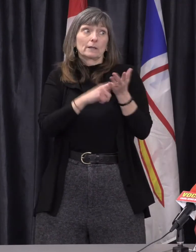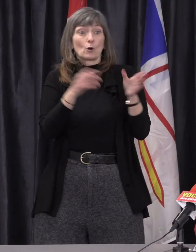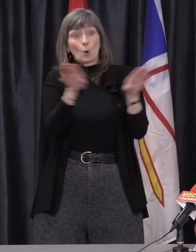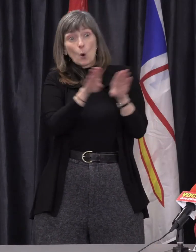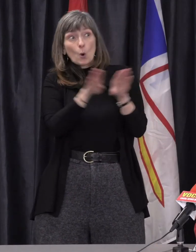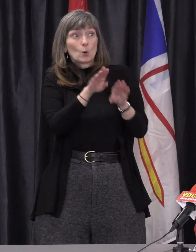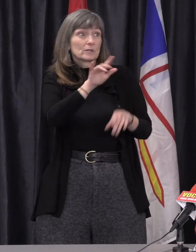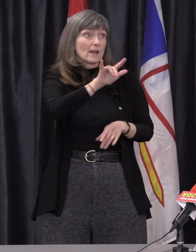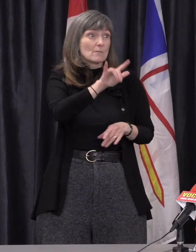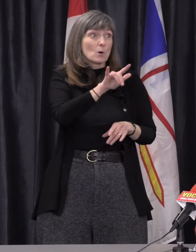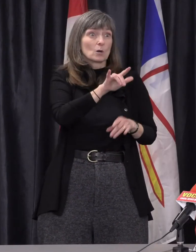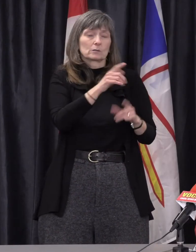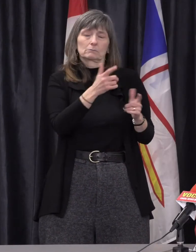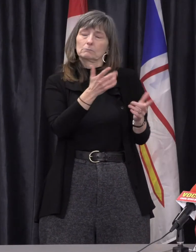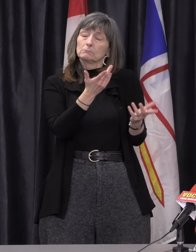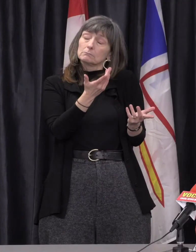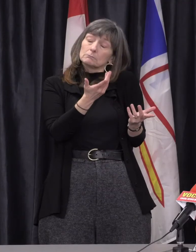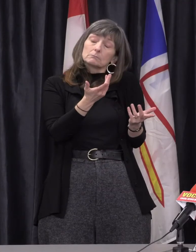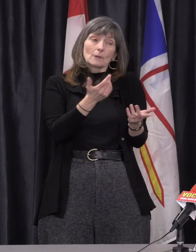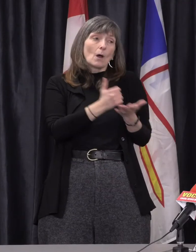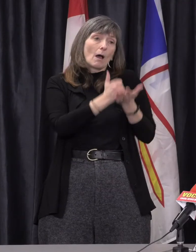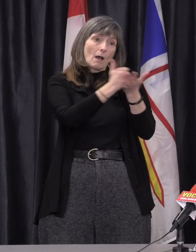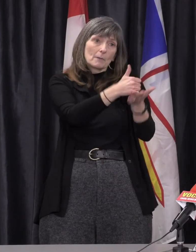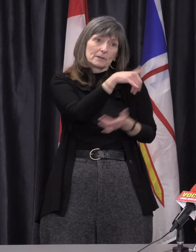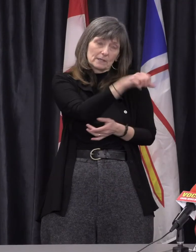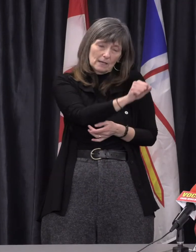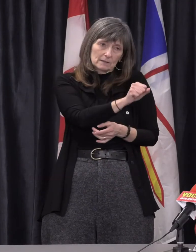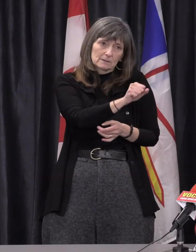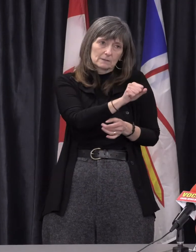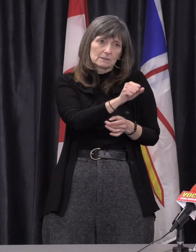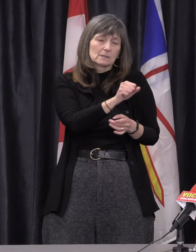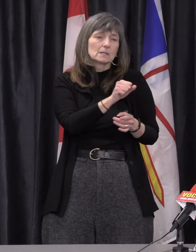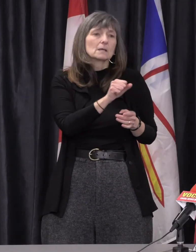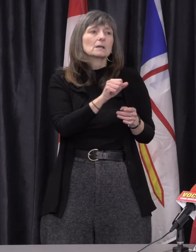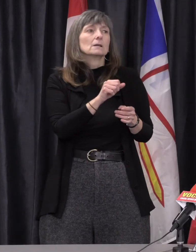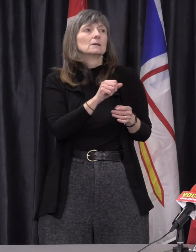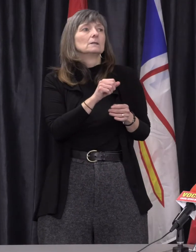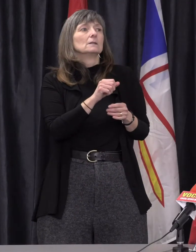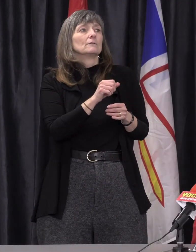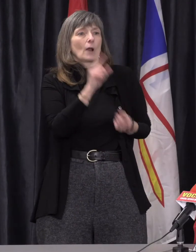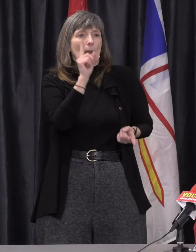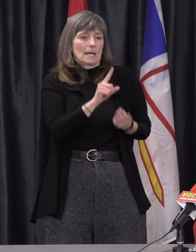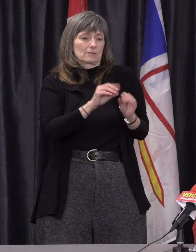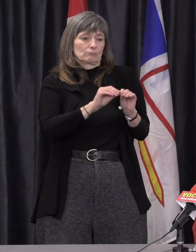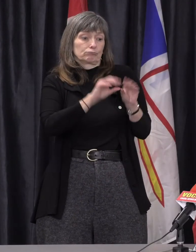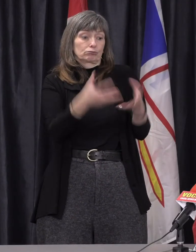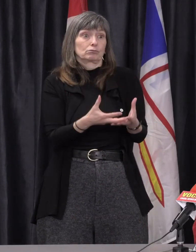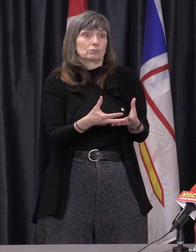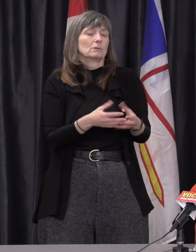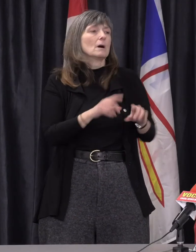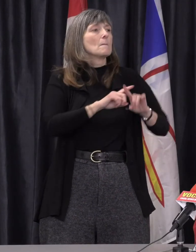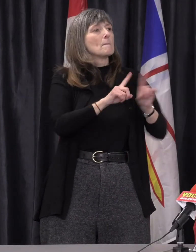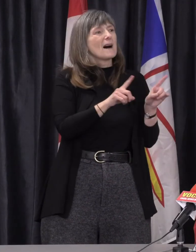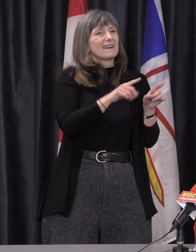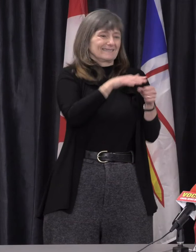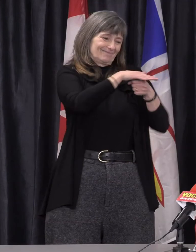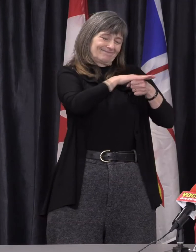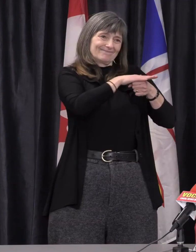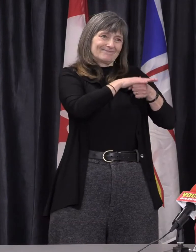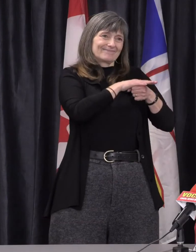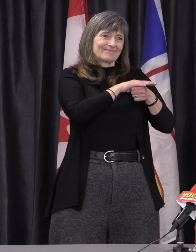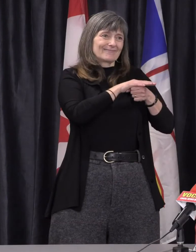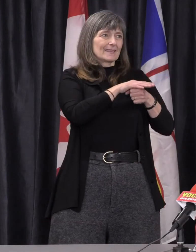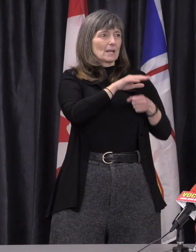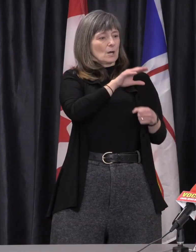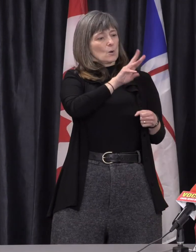down airports and all that, although that certainly helped for it to reduce the spread around the world. But to reduce the spread from Wuhan and